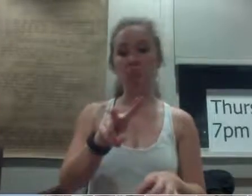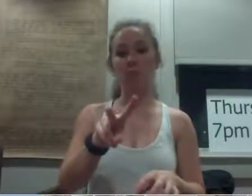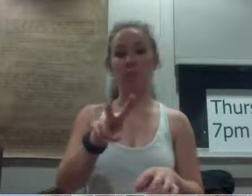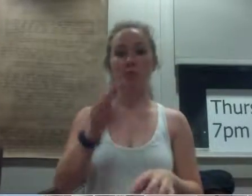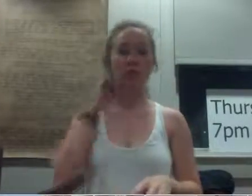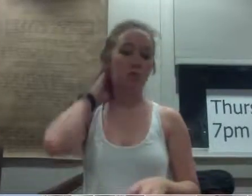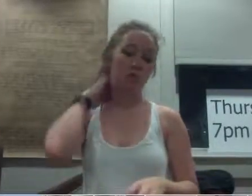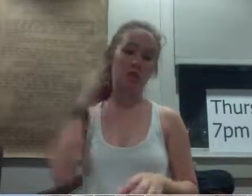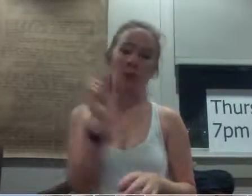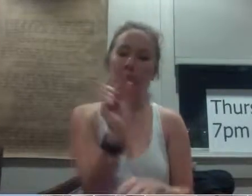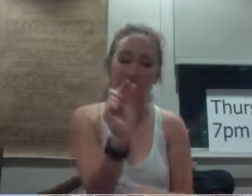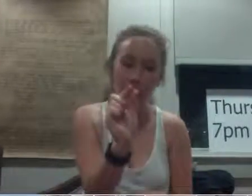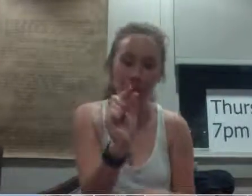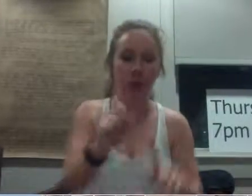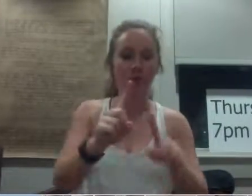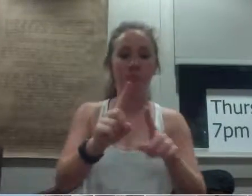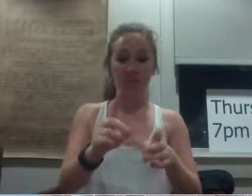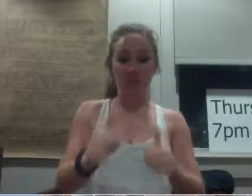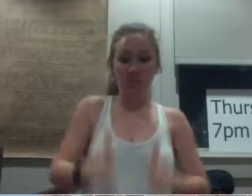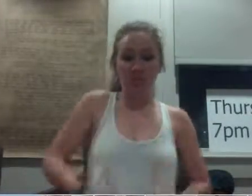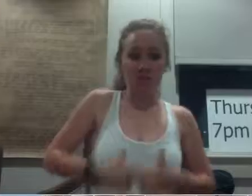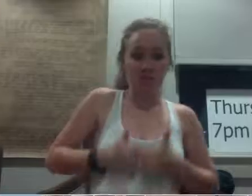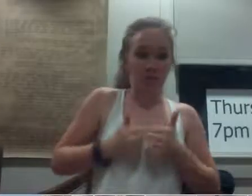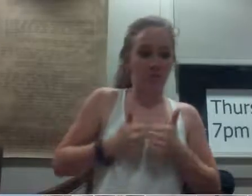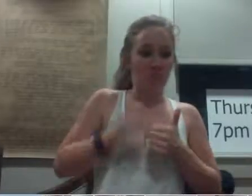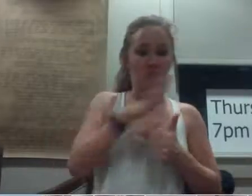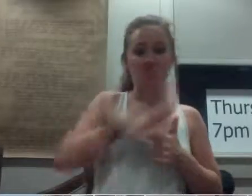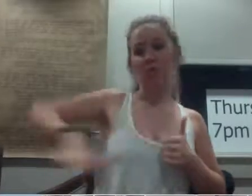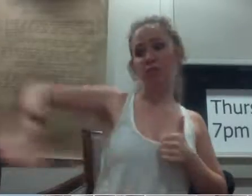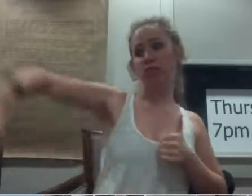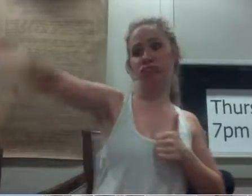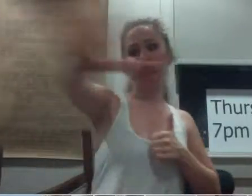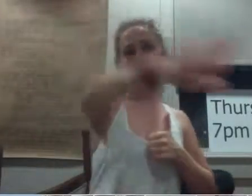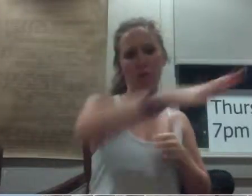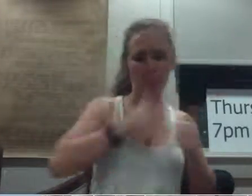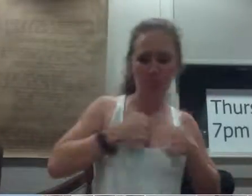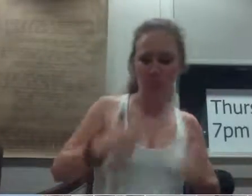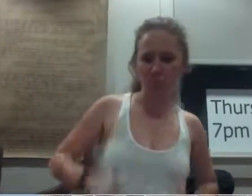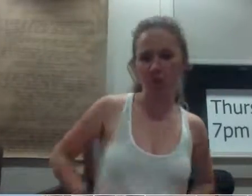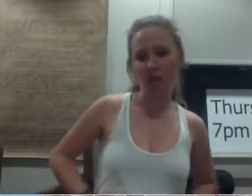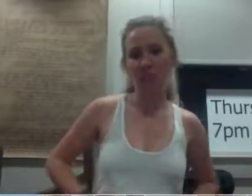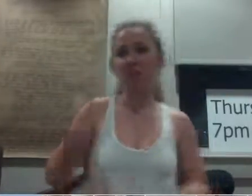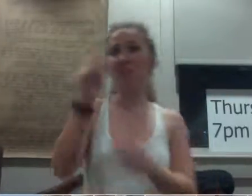You can't really see them there because they're so small, but they live everywhere.